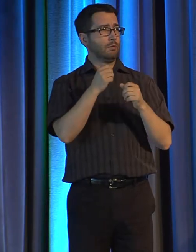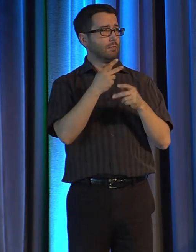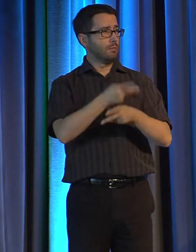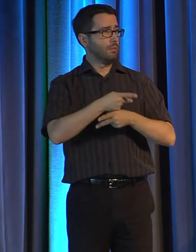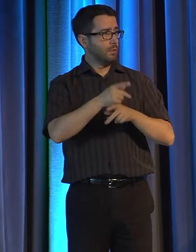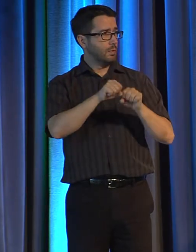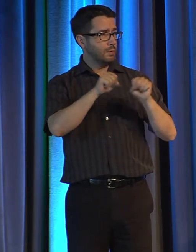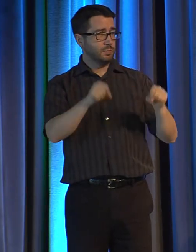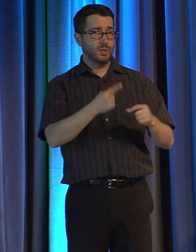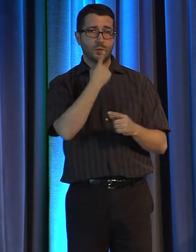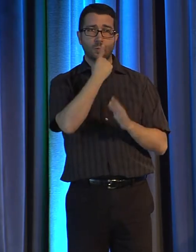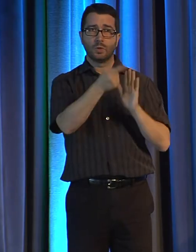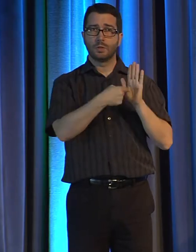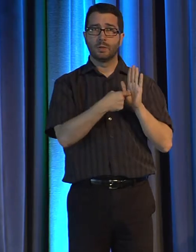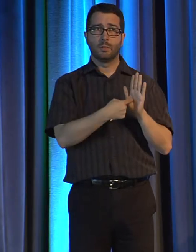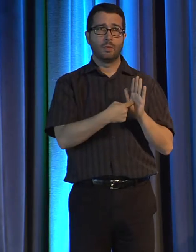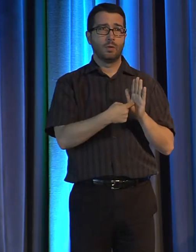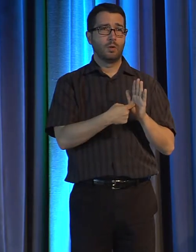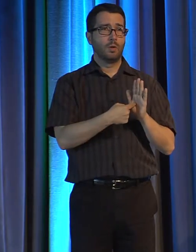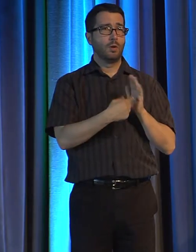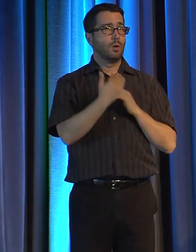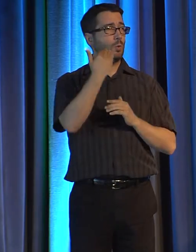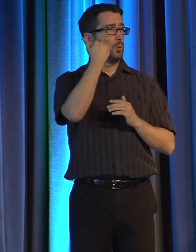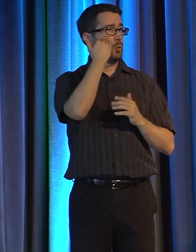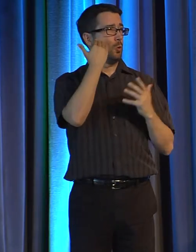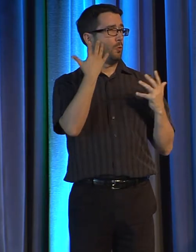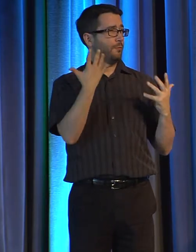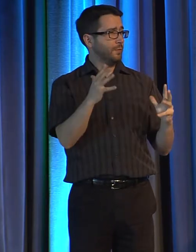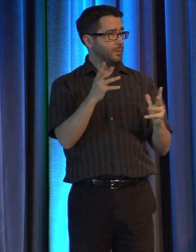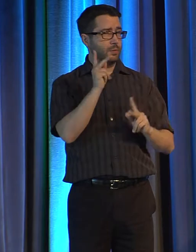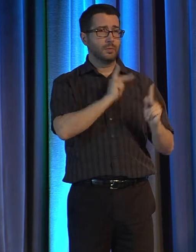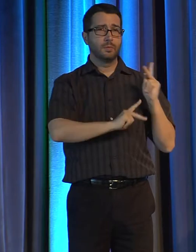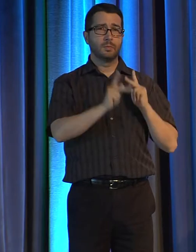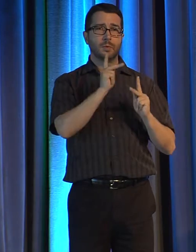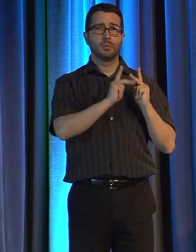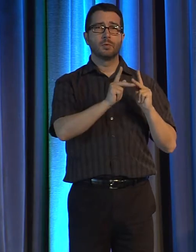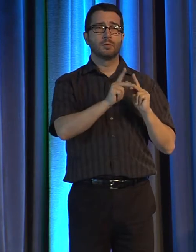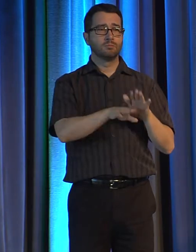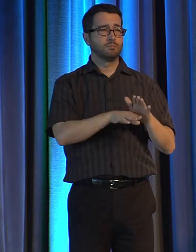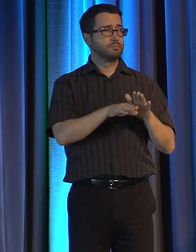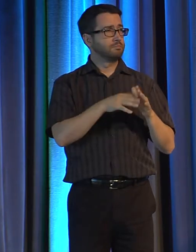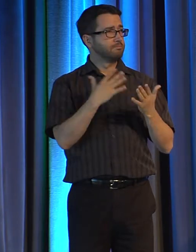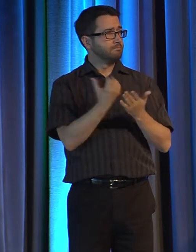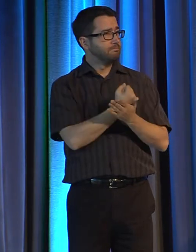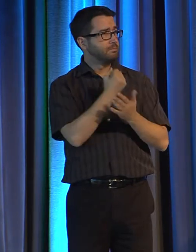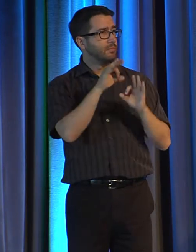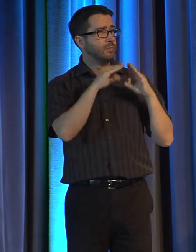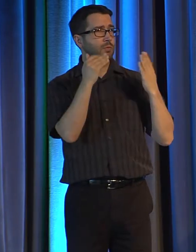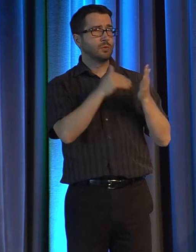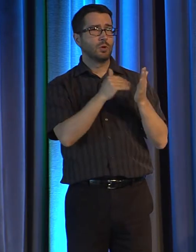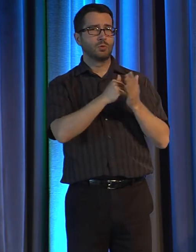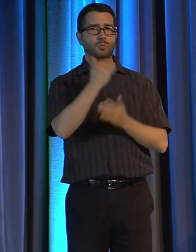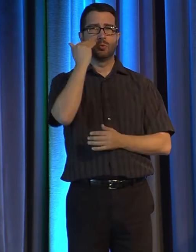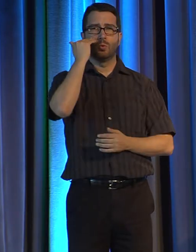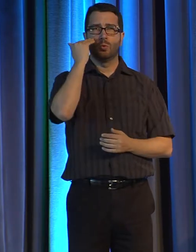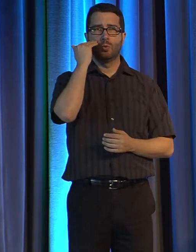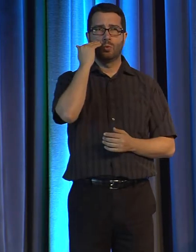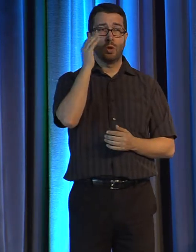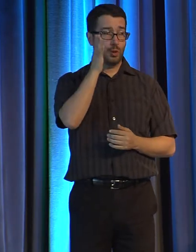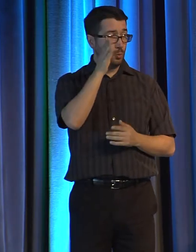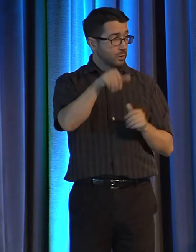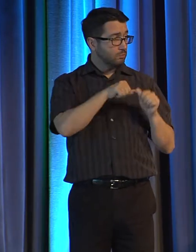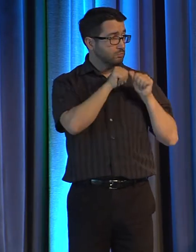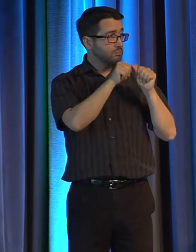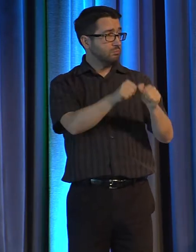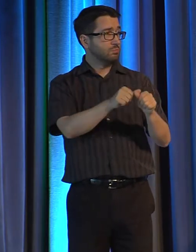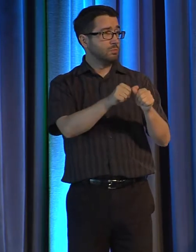example. We know how important it is for people to have access to a primary care provider. This has and will continue to